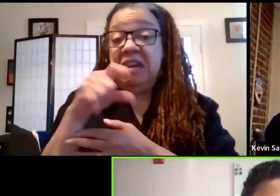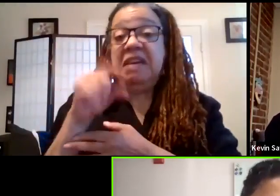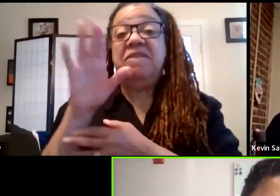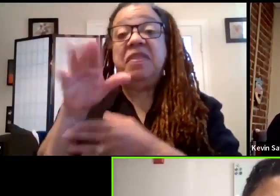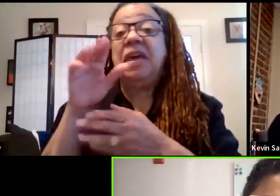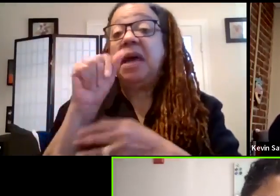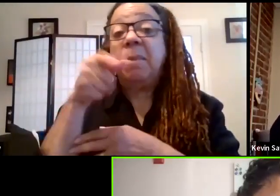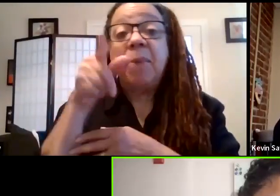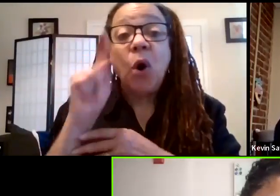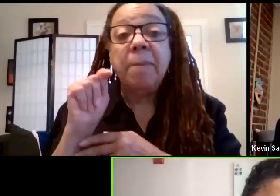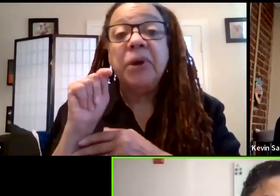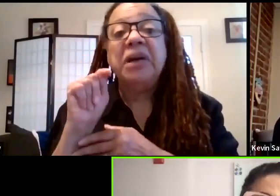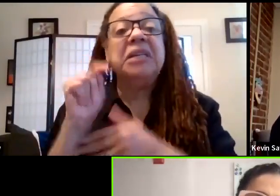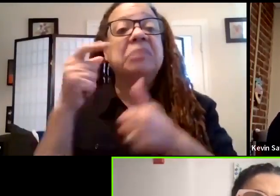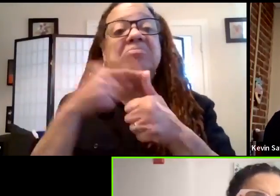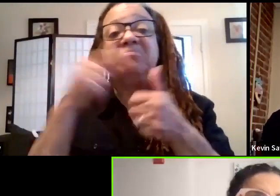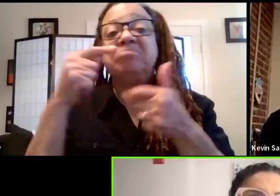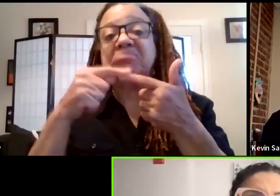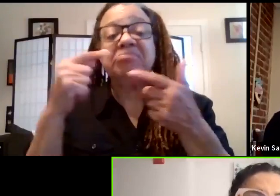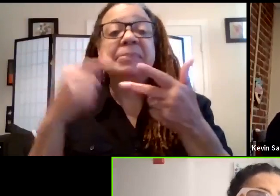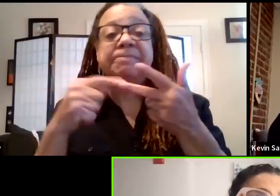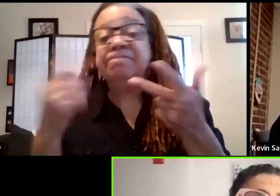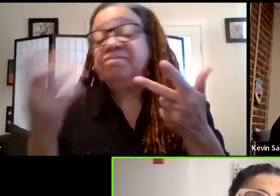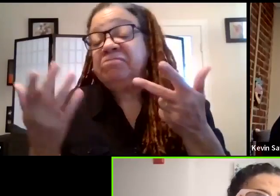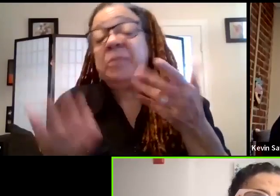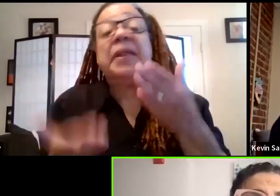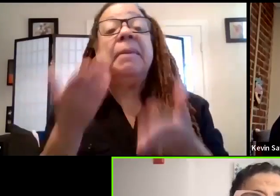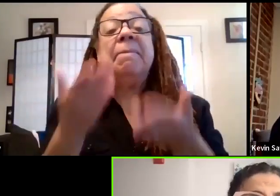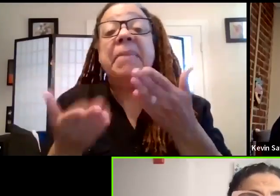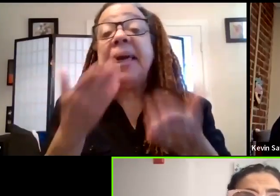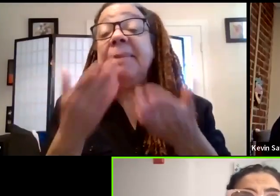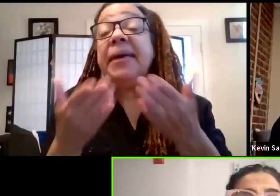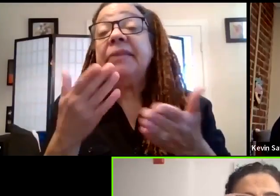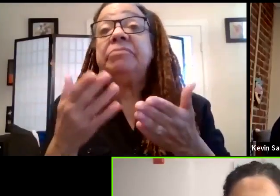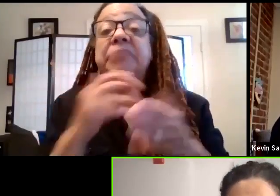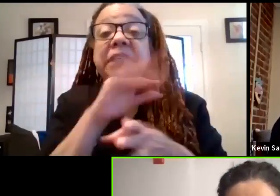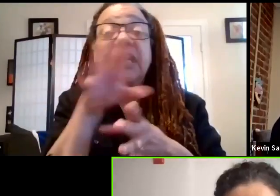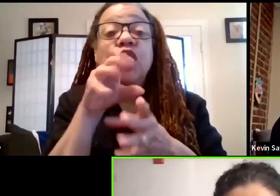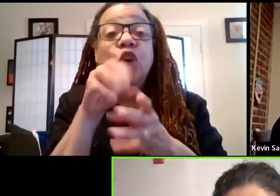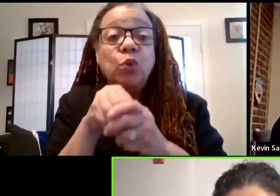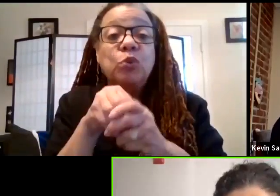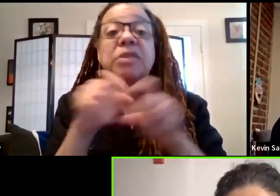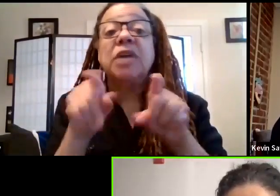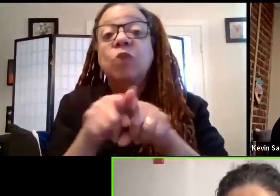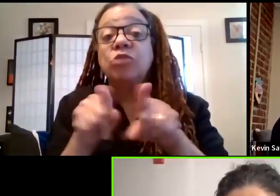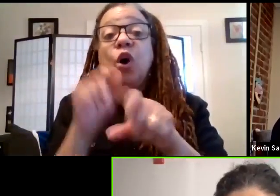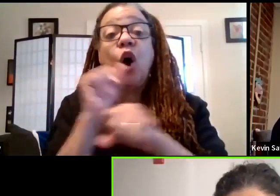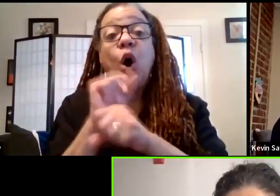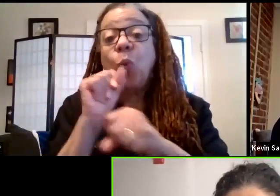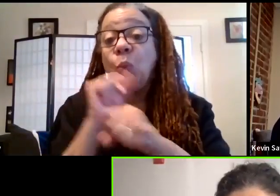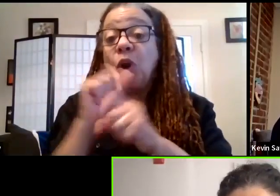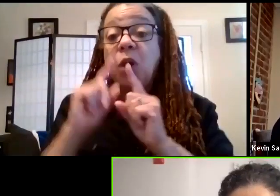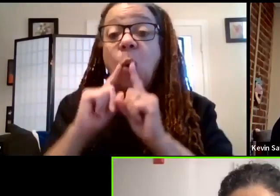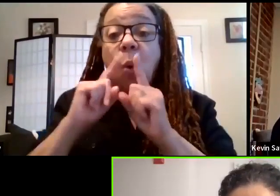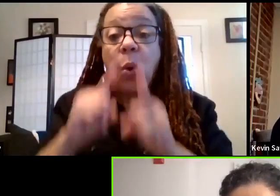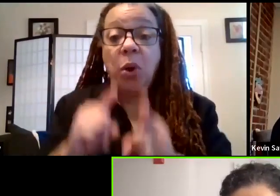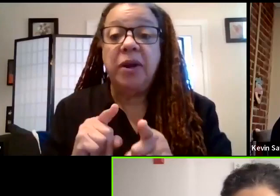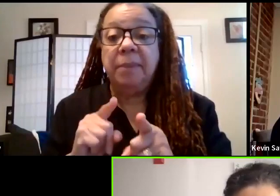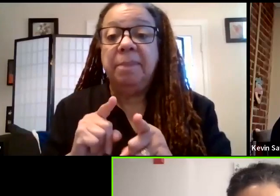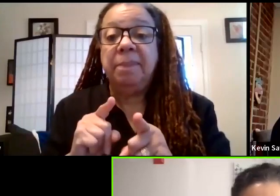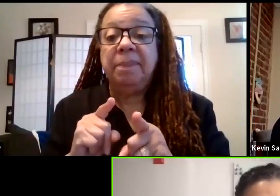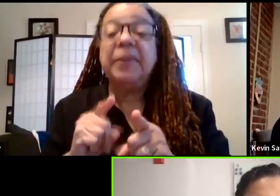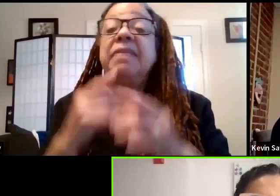Probably even as far as putting a work order for issues that they may have in